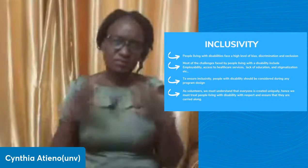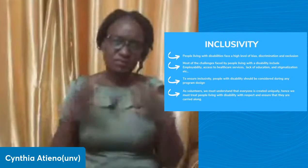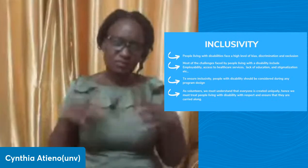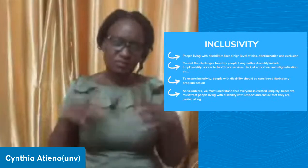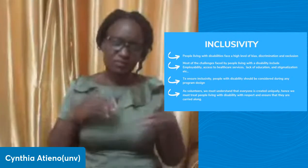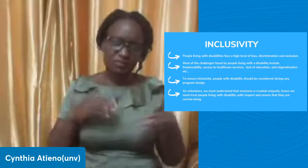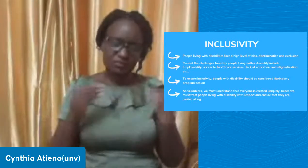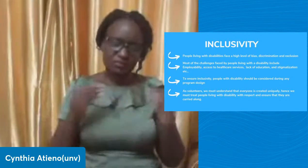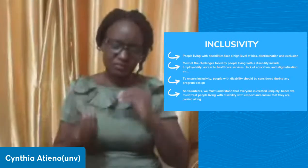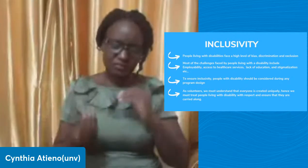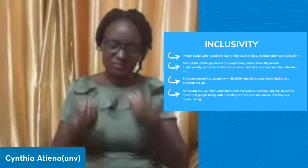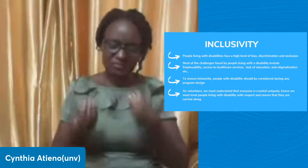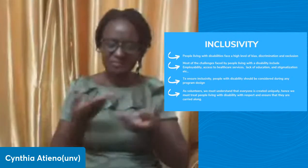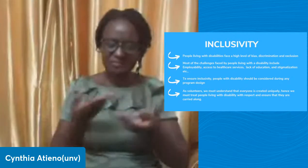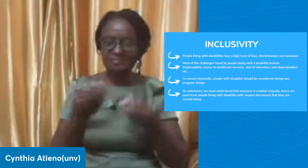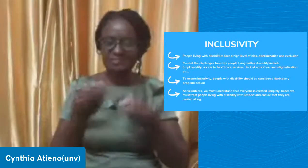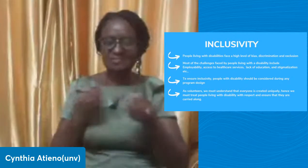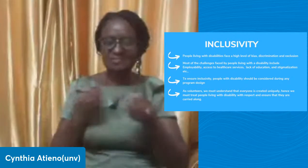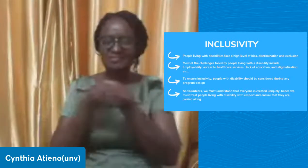for me,